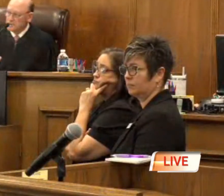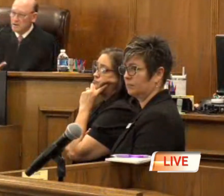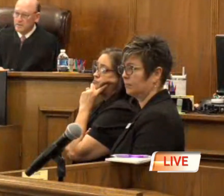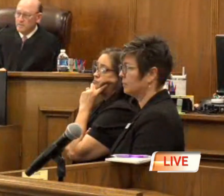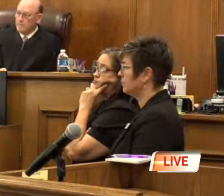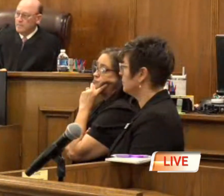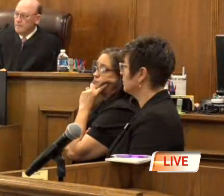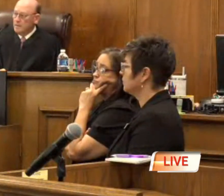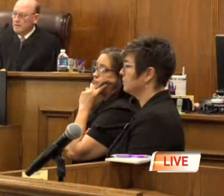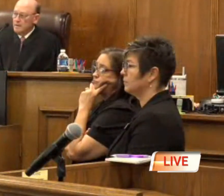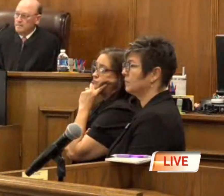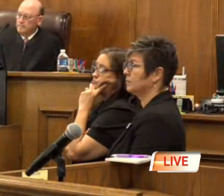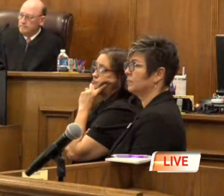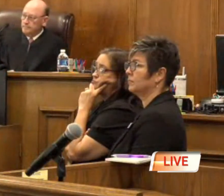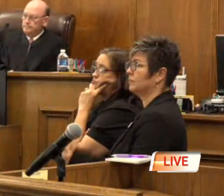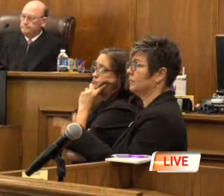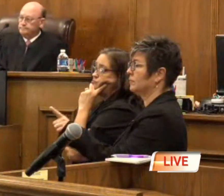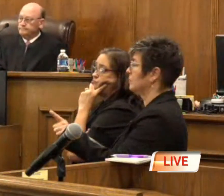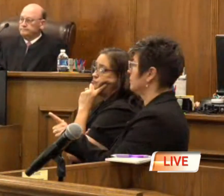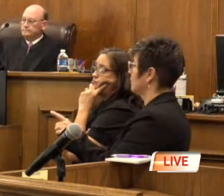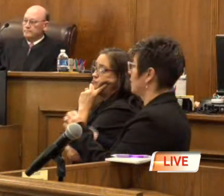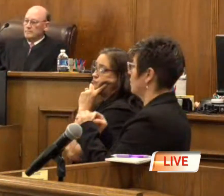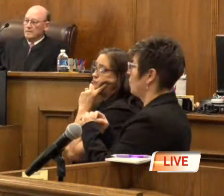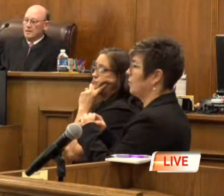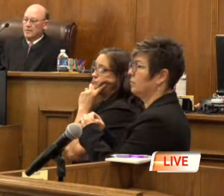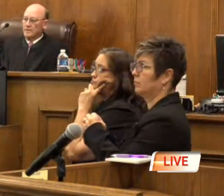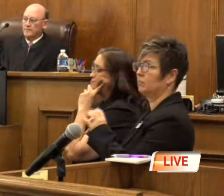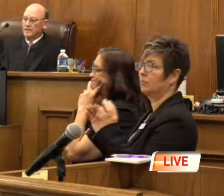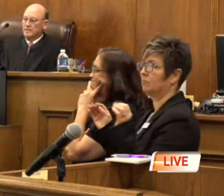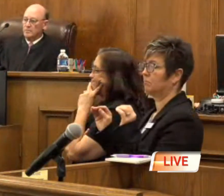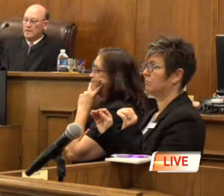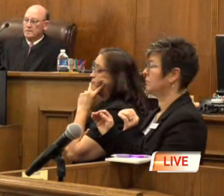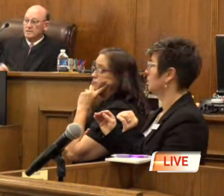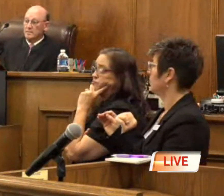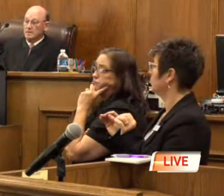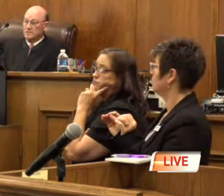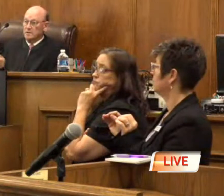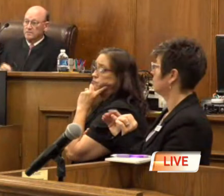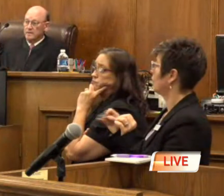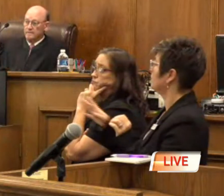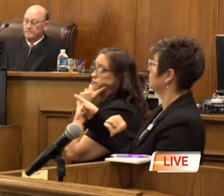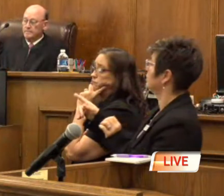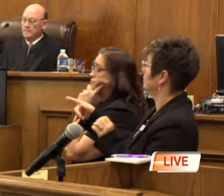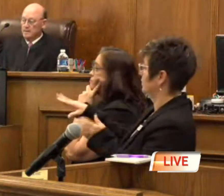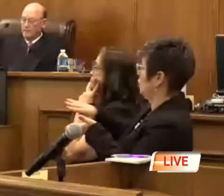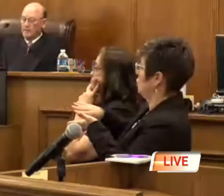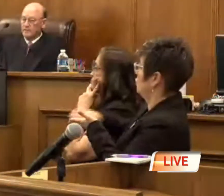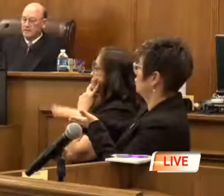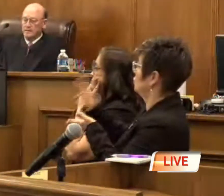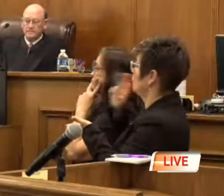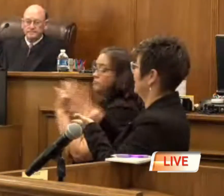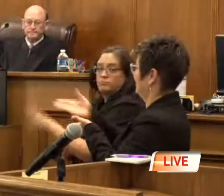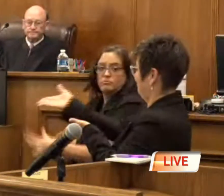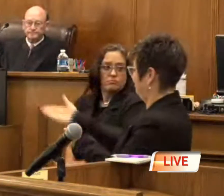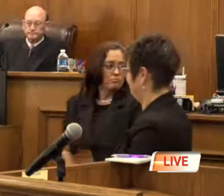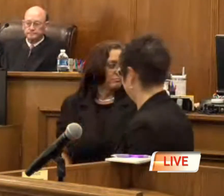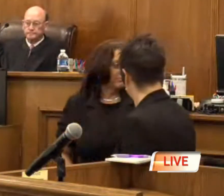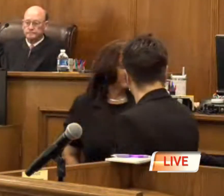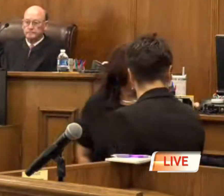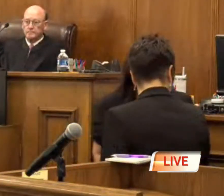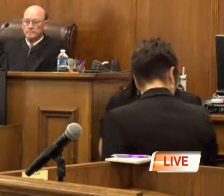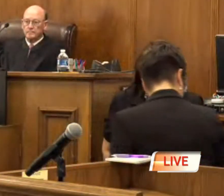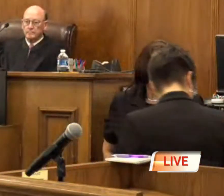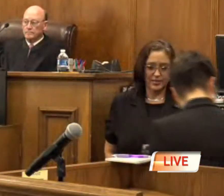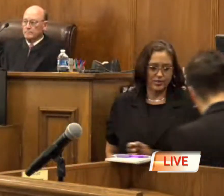Anything else, Mr. Stone? Nothing further from responding, Your Honor. Witness can be excused. She can be excused. Thank you. Thank